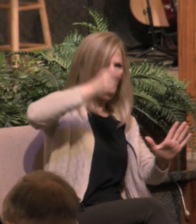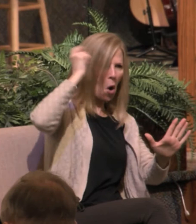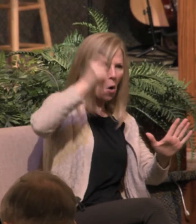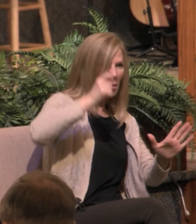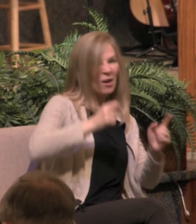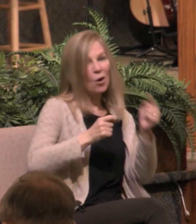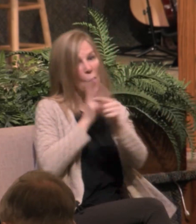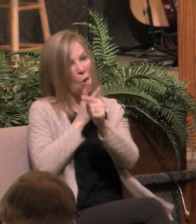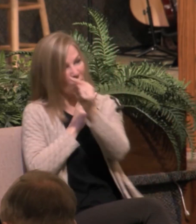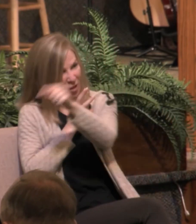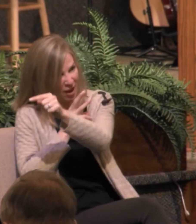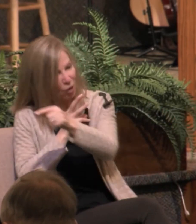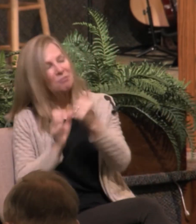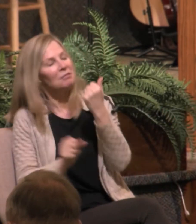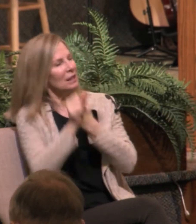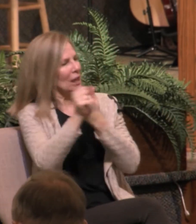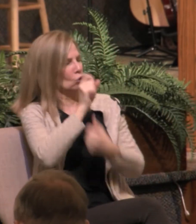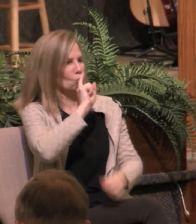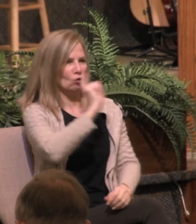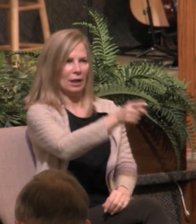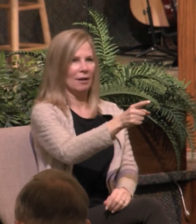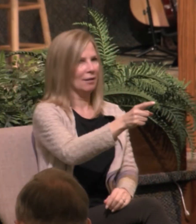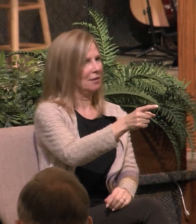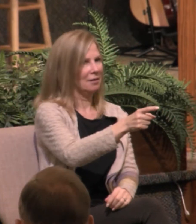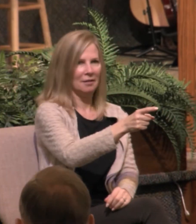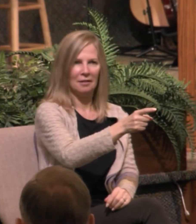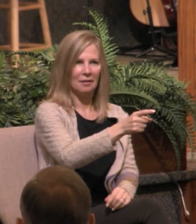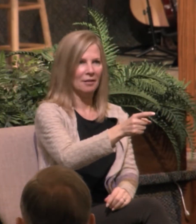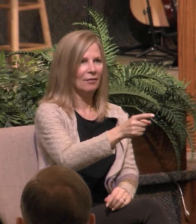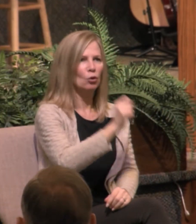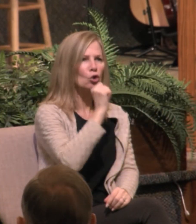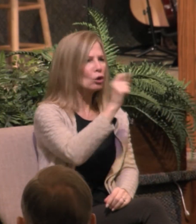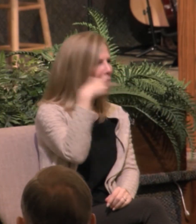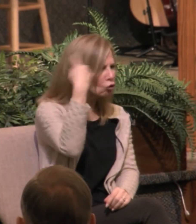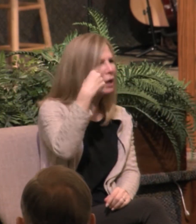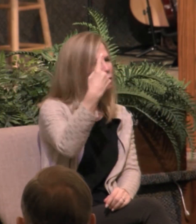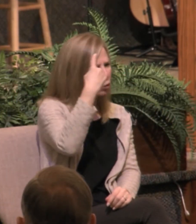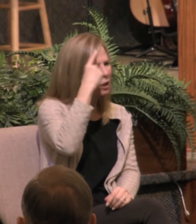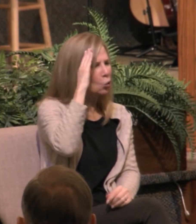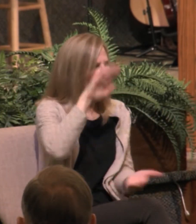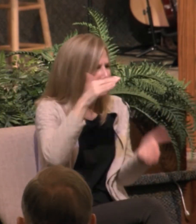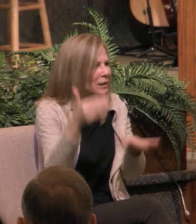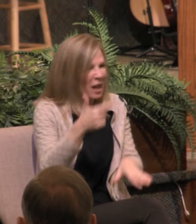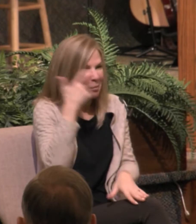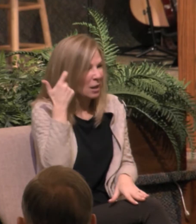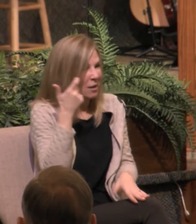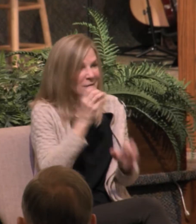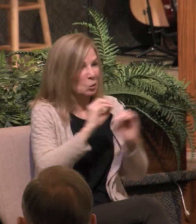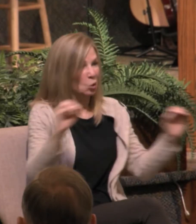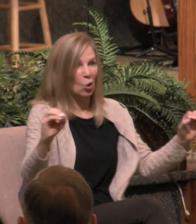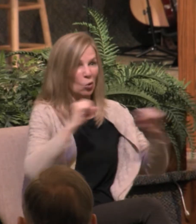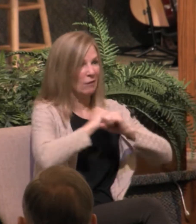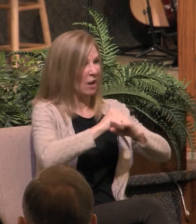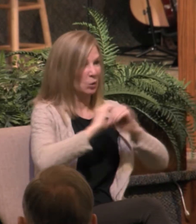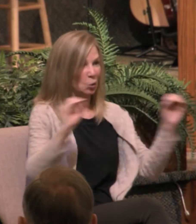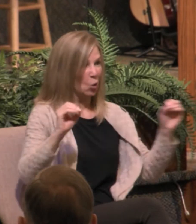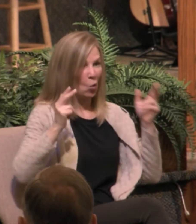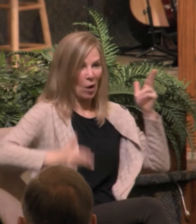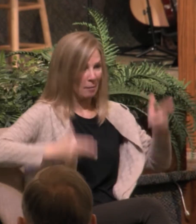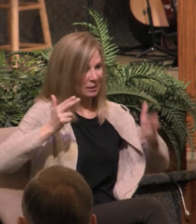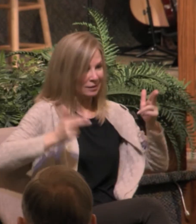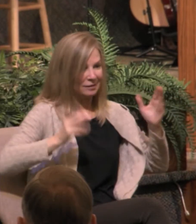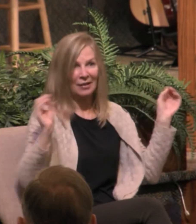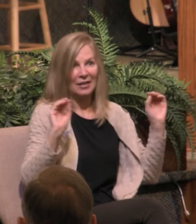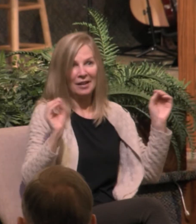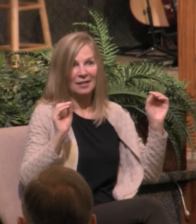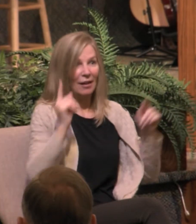the danger was real. It was not irrational to think we're going to die because they were defenseless. They couldn't get